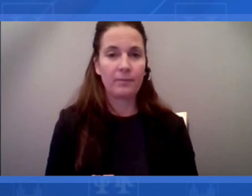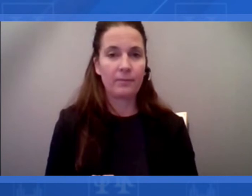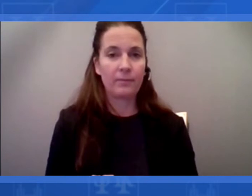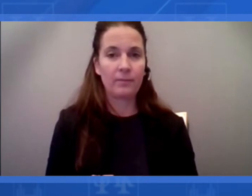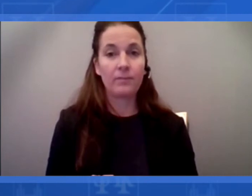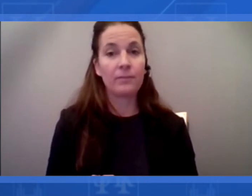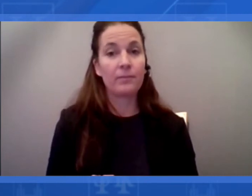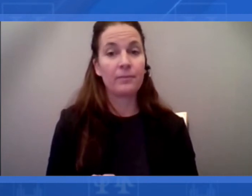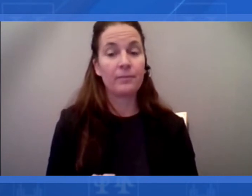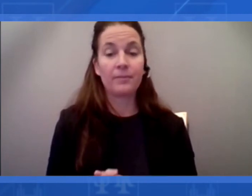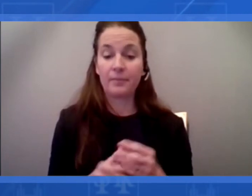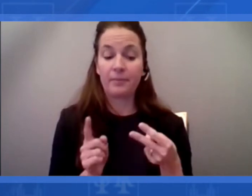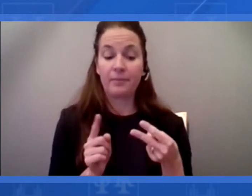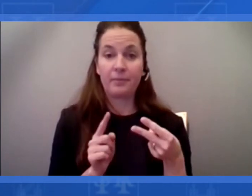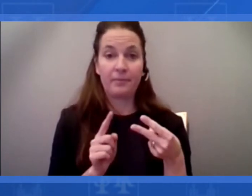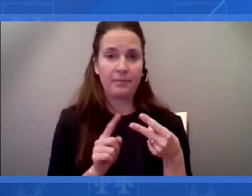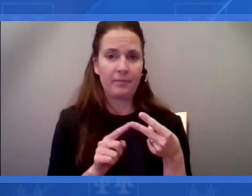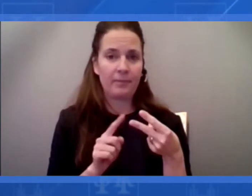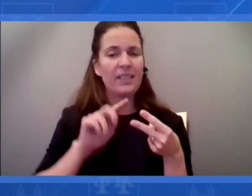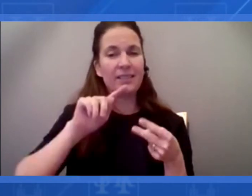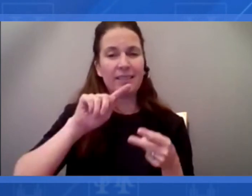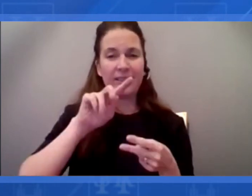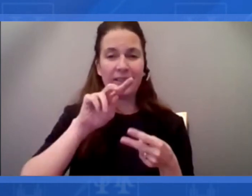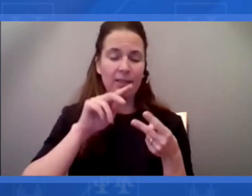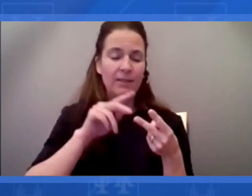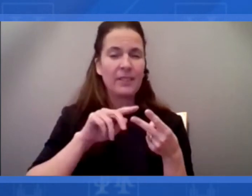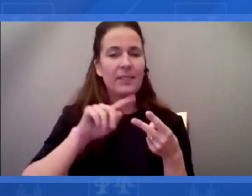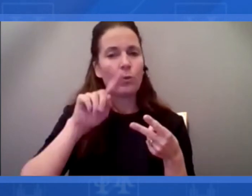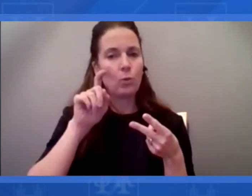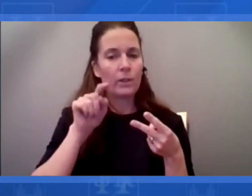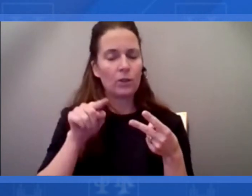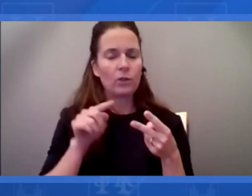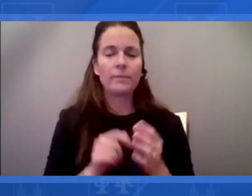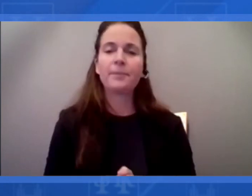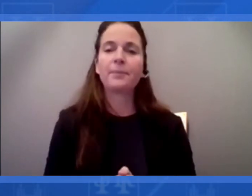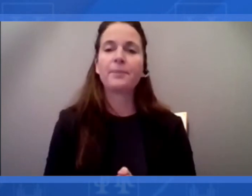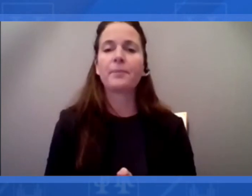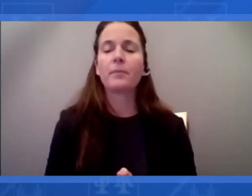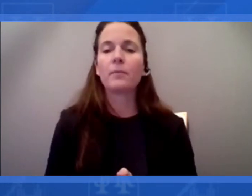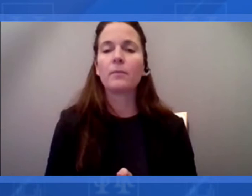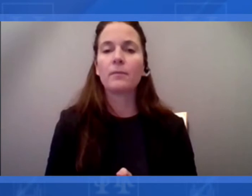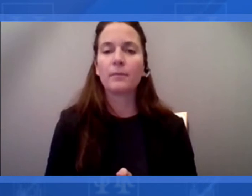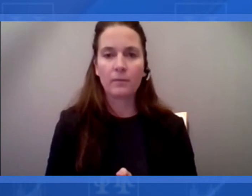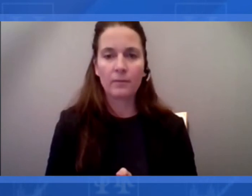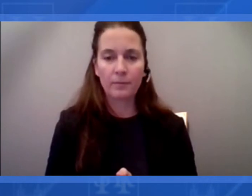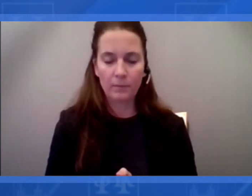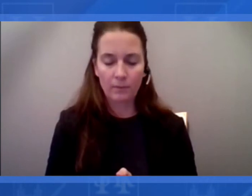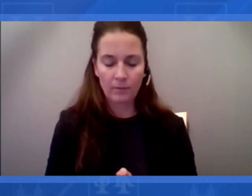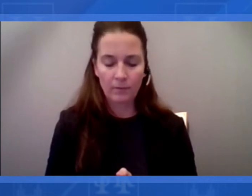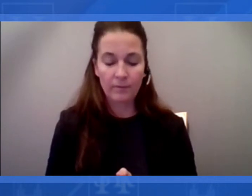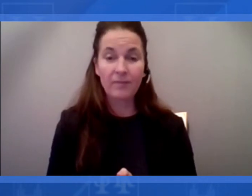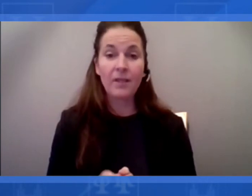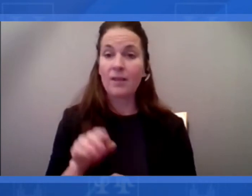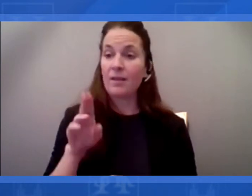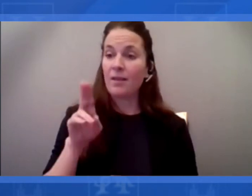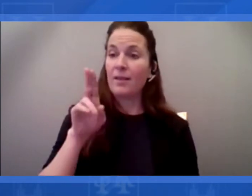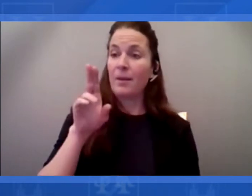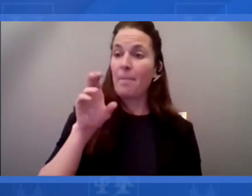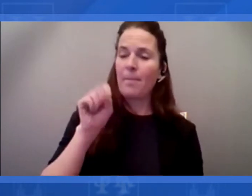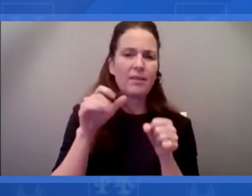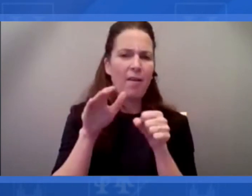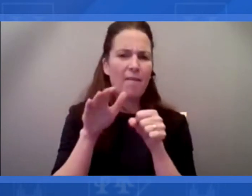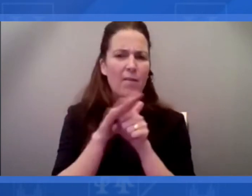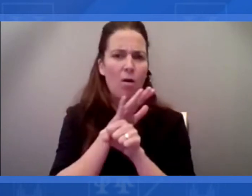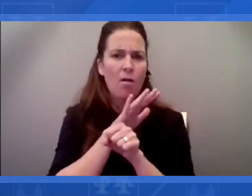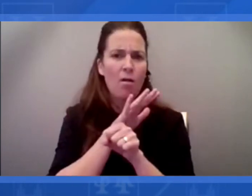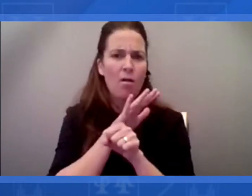The second question we received is, what is being done to minimize crowding on buses and to ensure